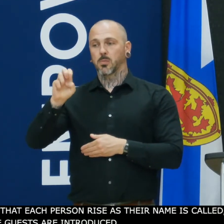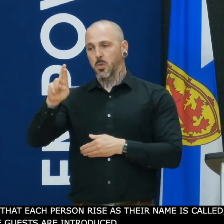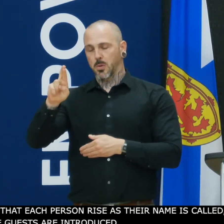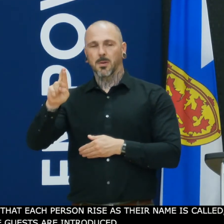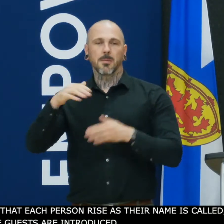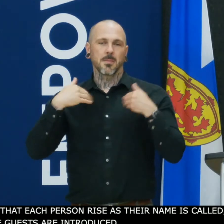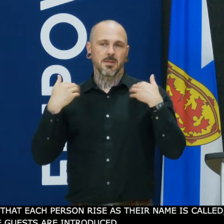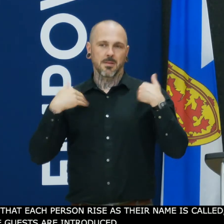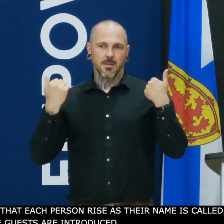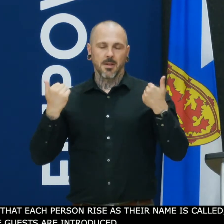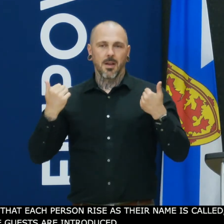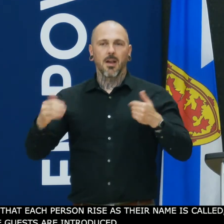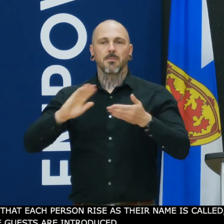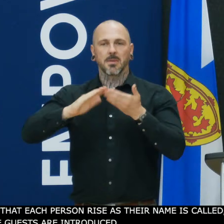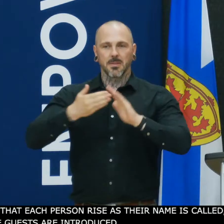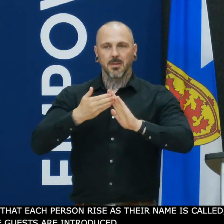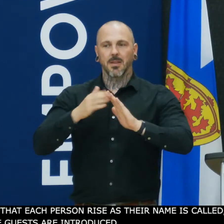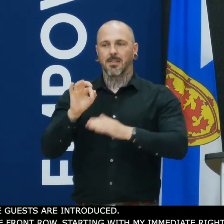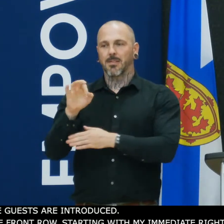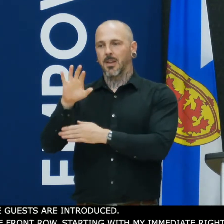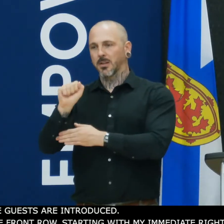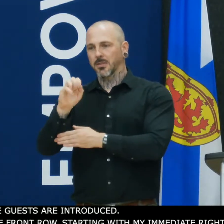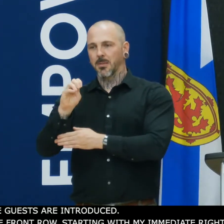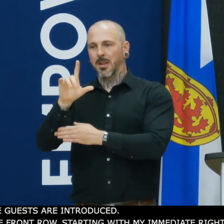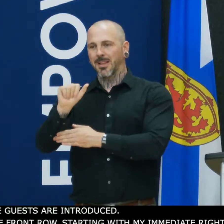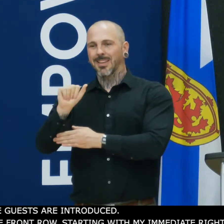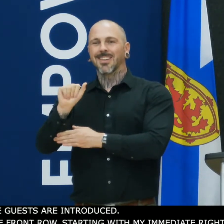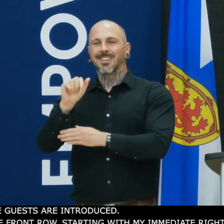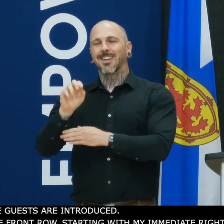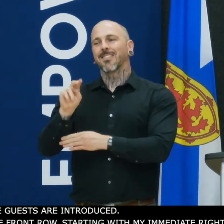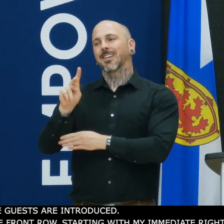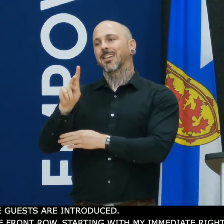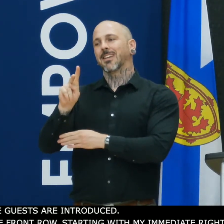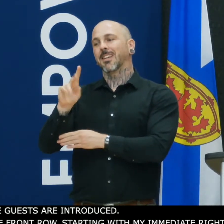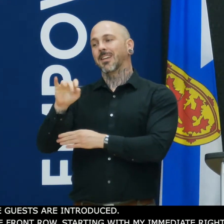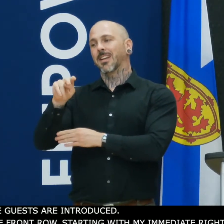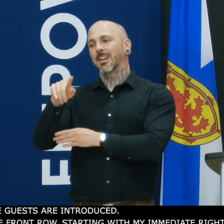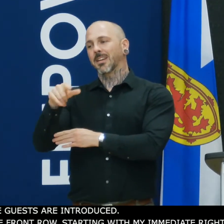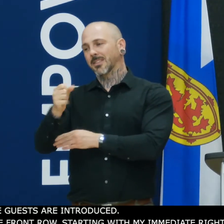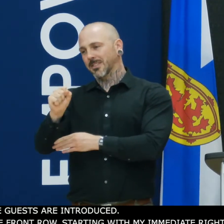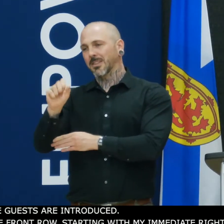Affairs and Housing and MLA for Kings North.